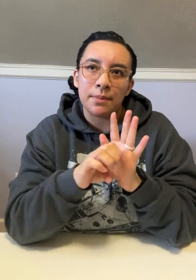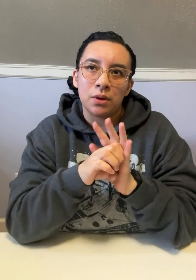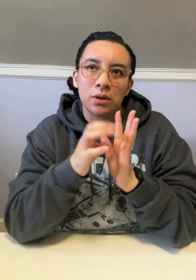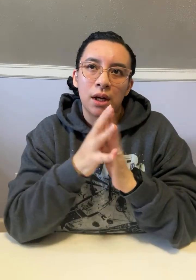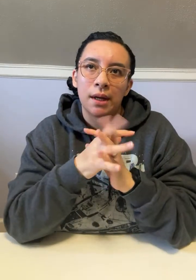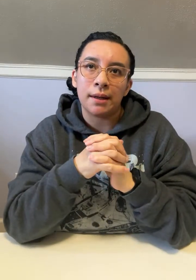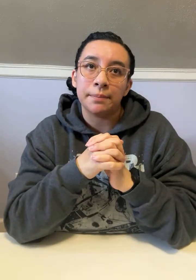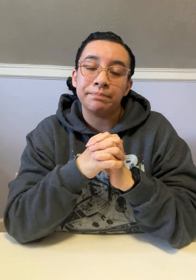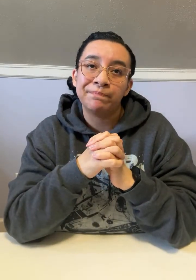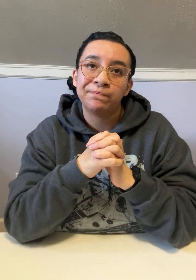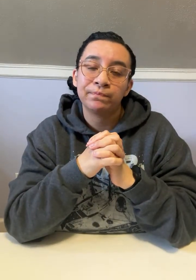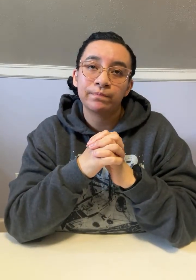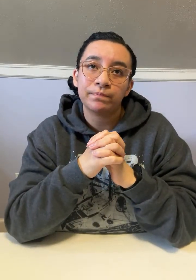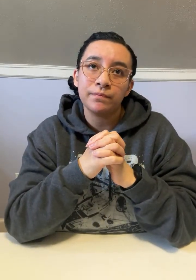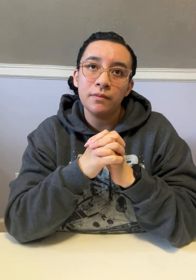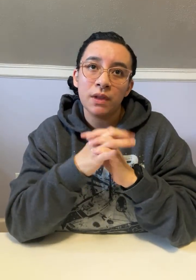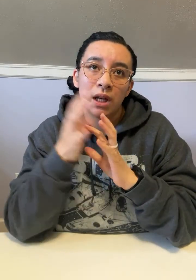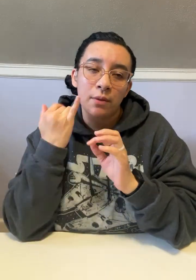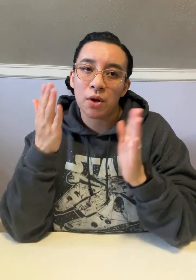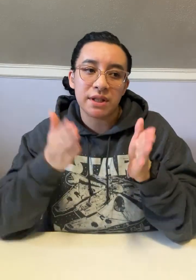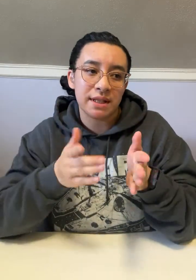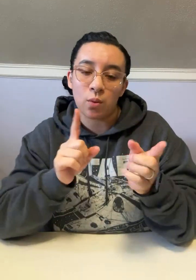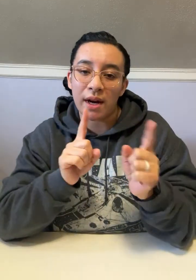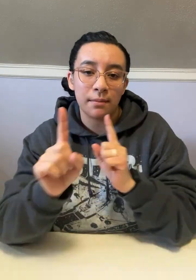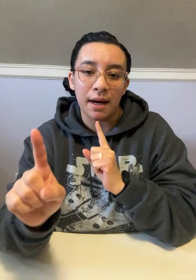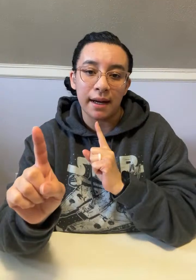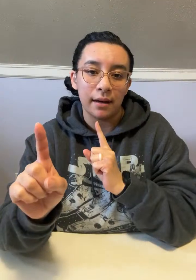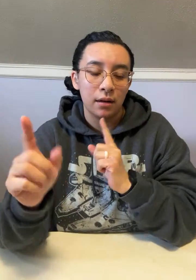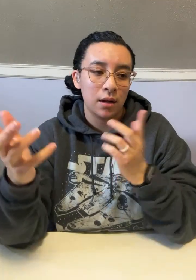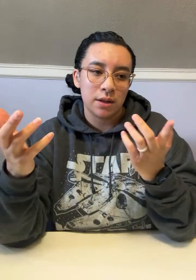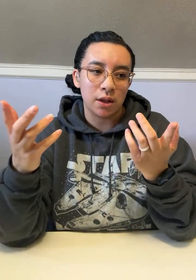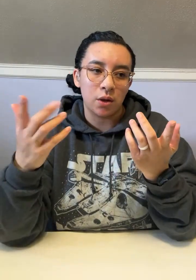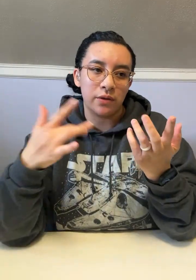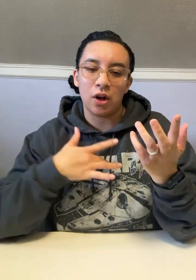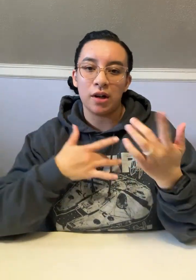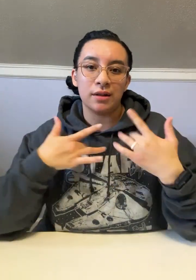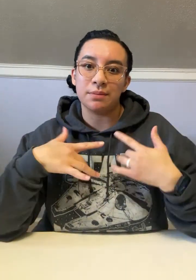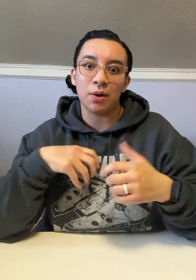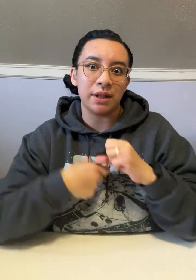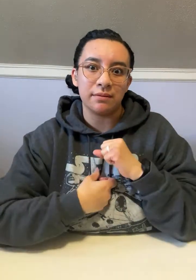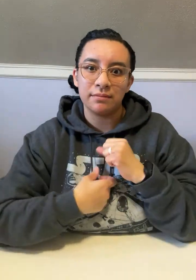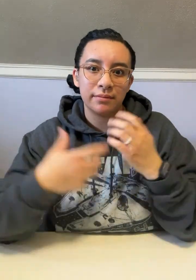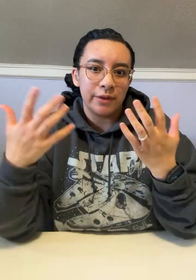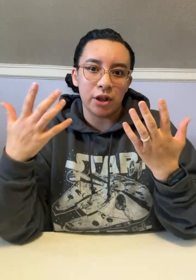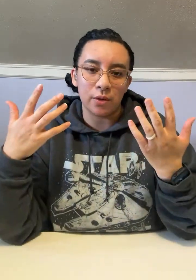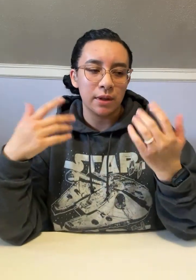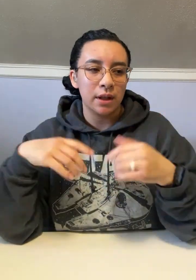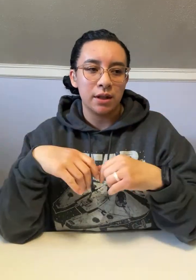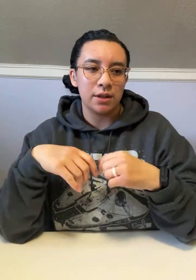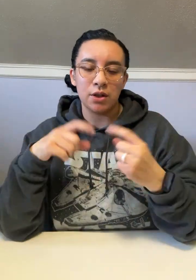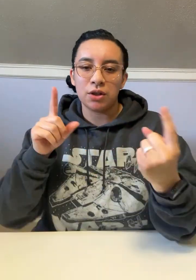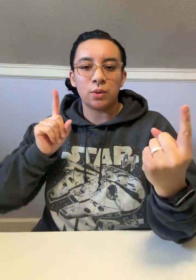example, if a person is walking by, so if your heart is broken, so you just want to